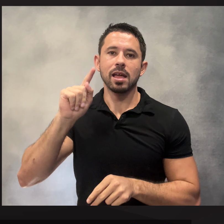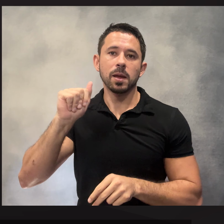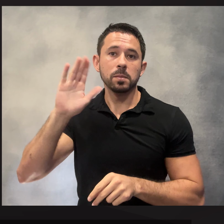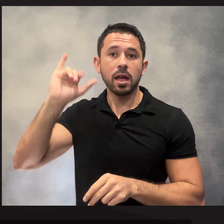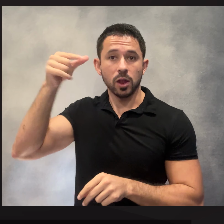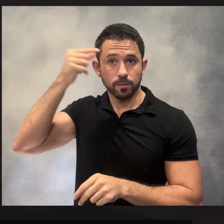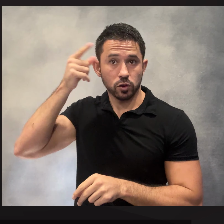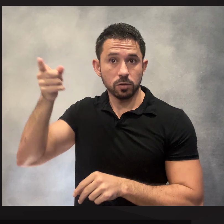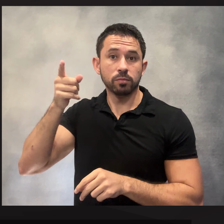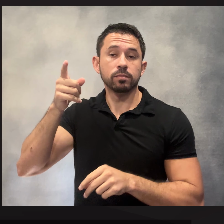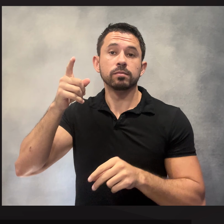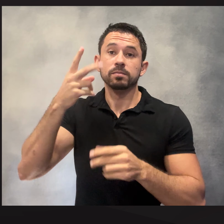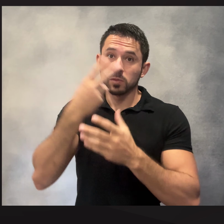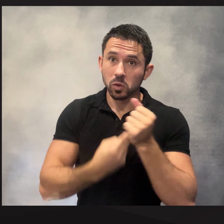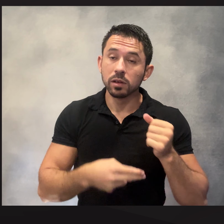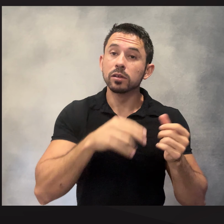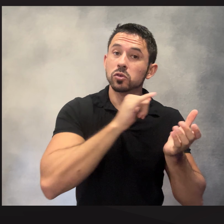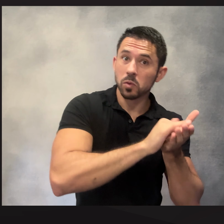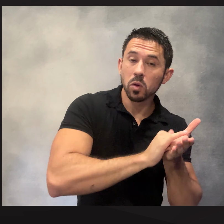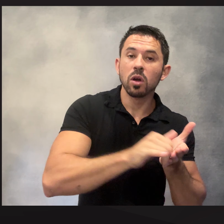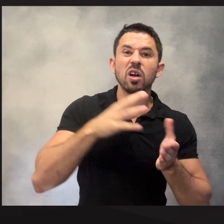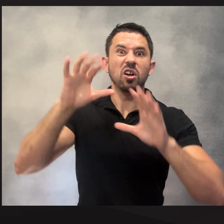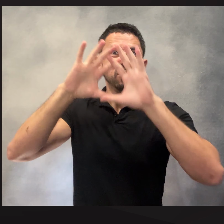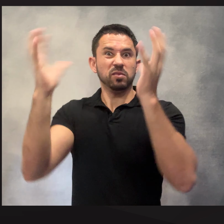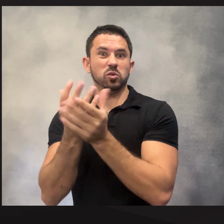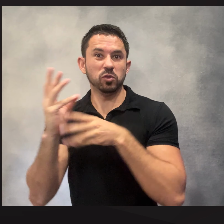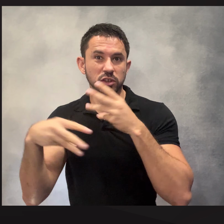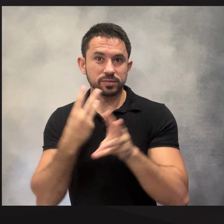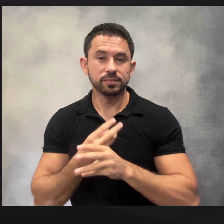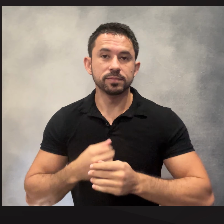Those are both in New York and around the world.